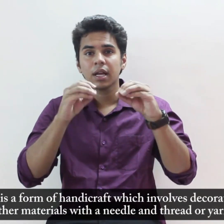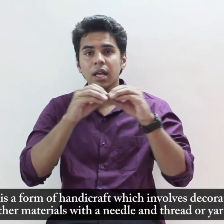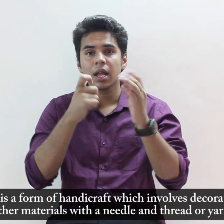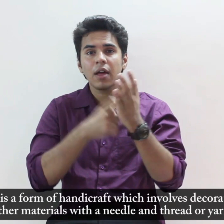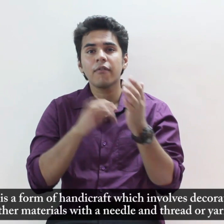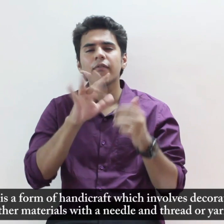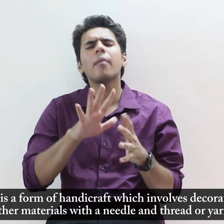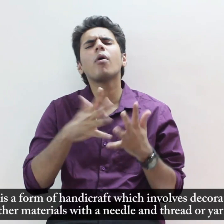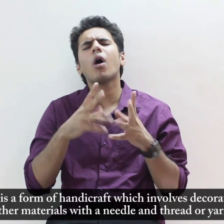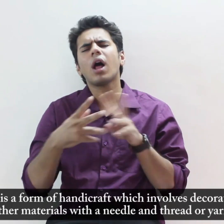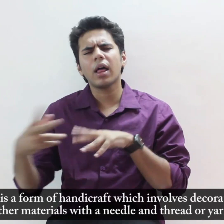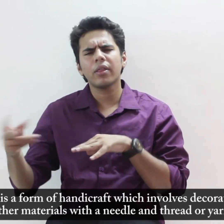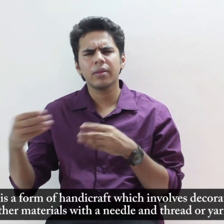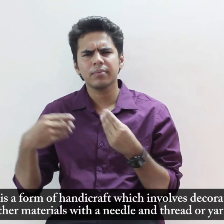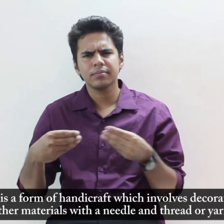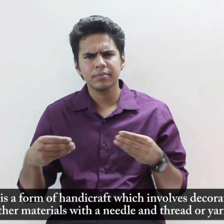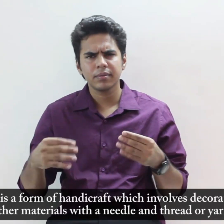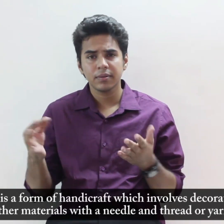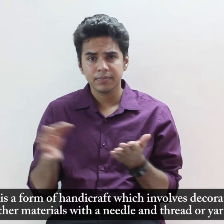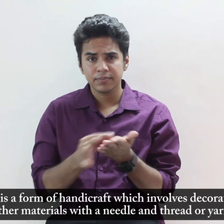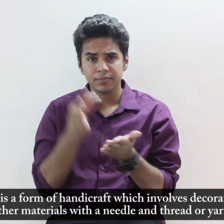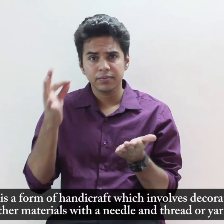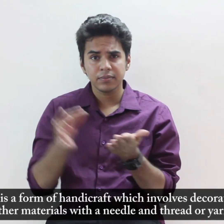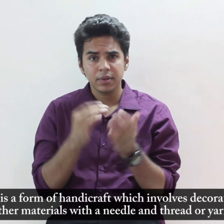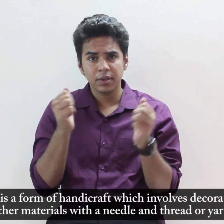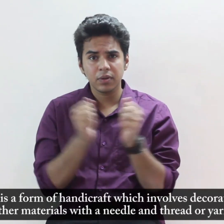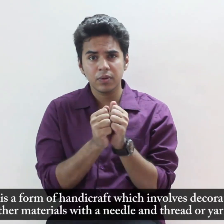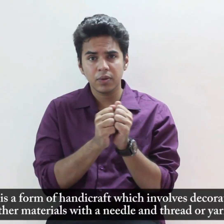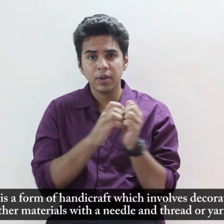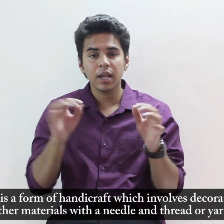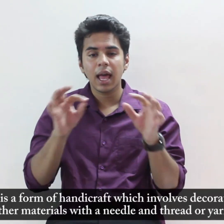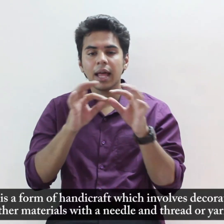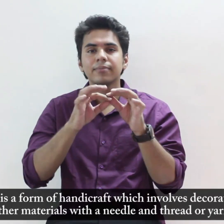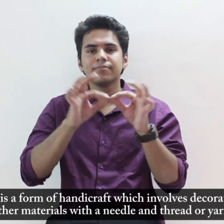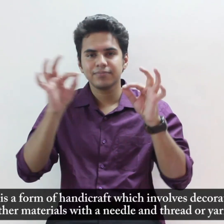other materials with a needle and thread or yarn.